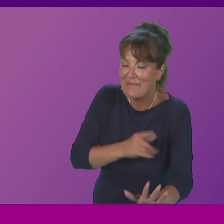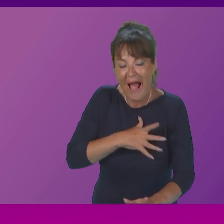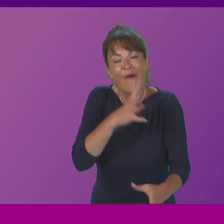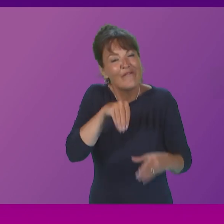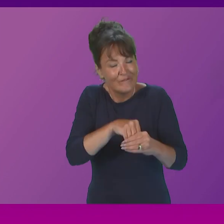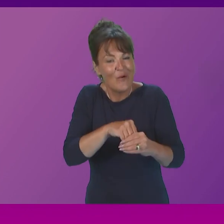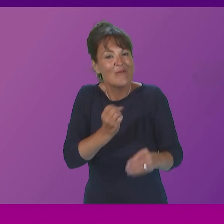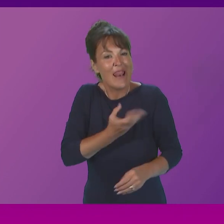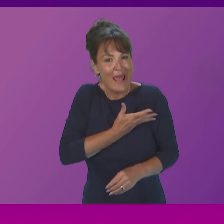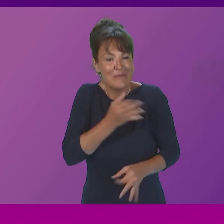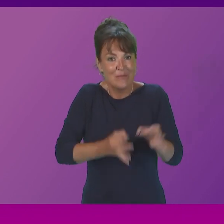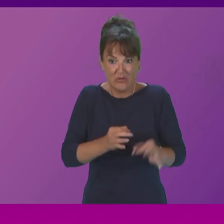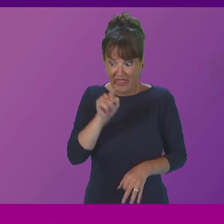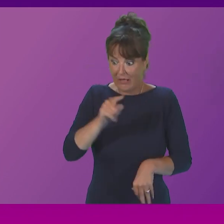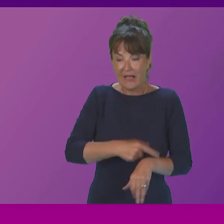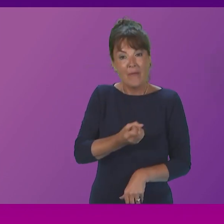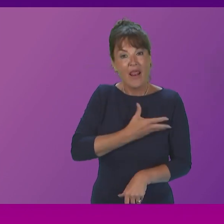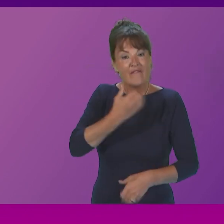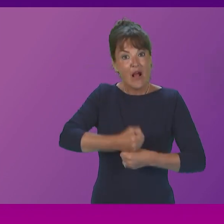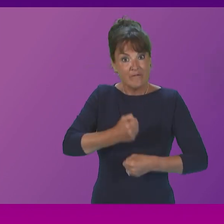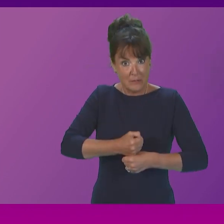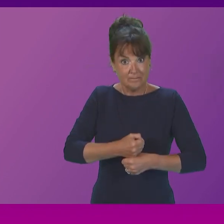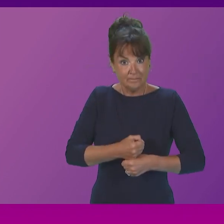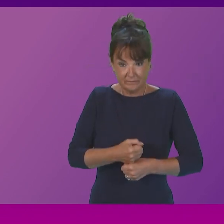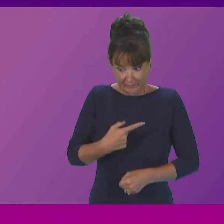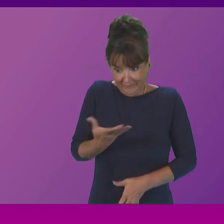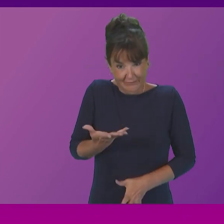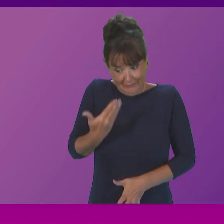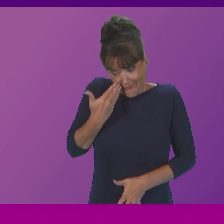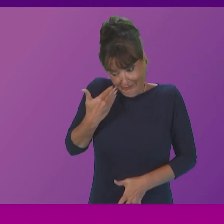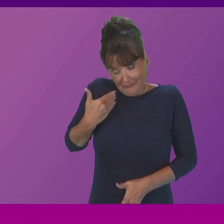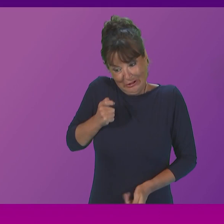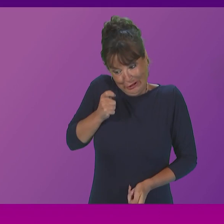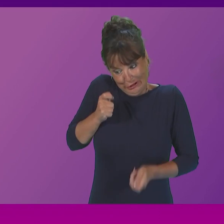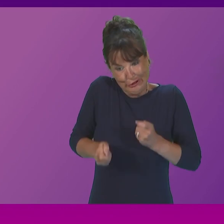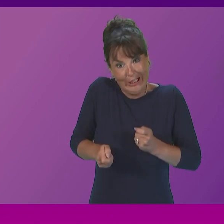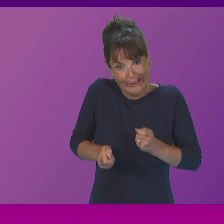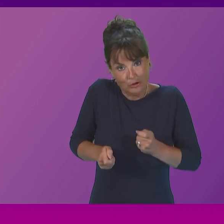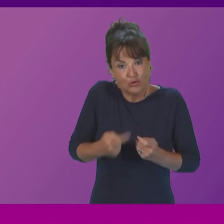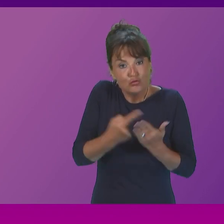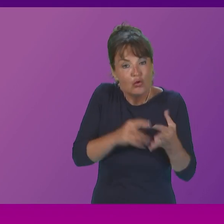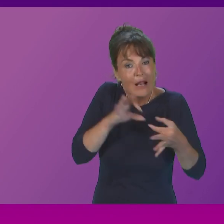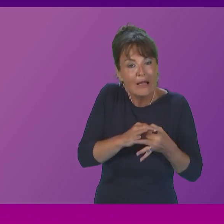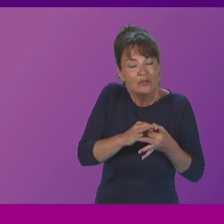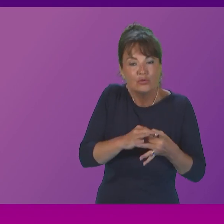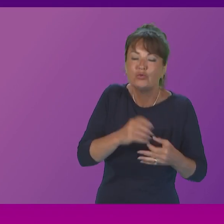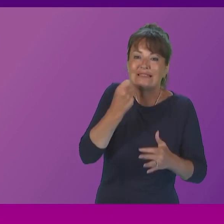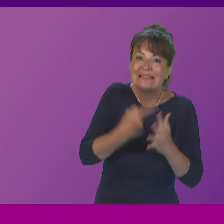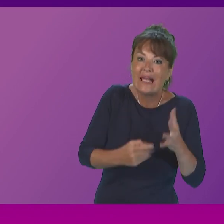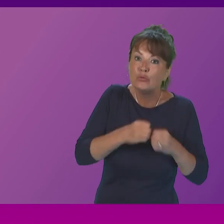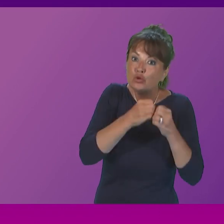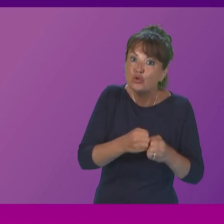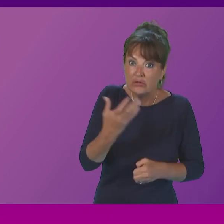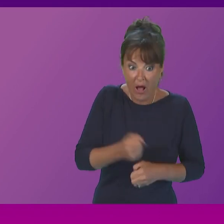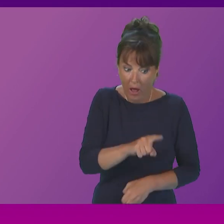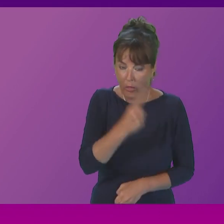time, there was a Labour government, and they had just changed some of the rules around Disabled Students Alliance. And I thought they were good,